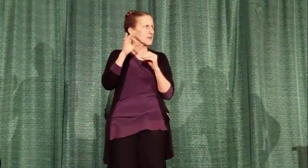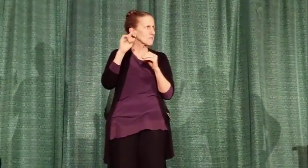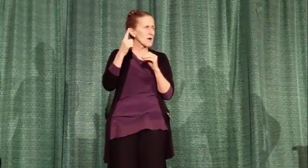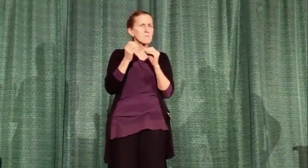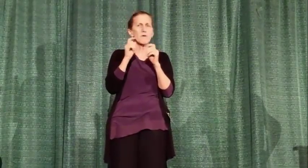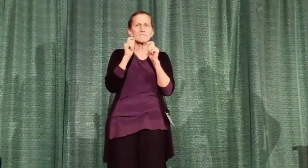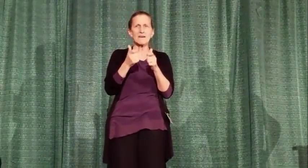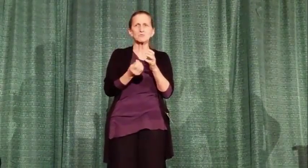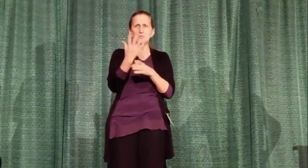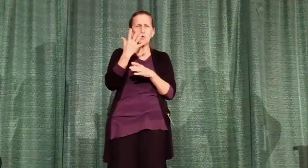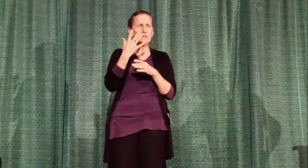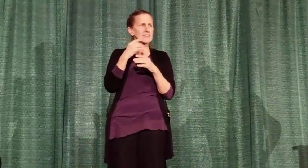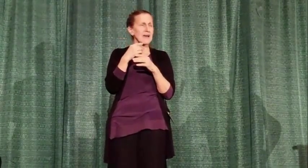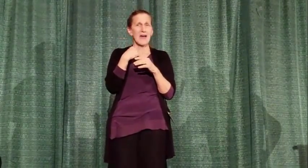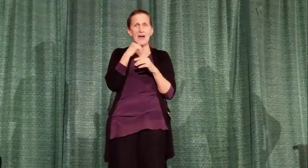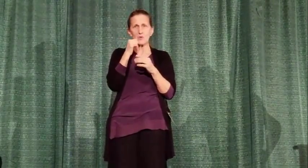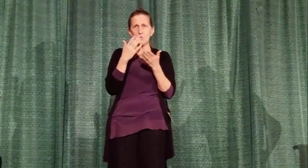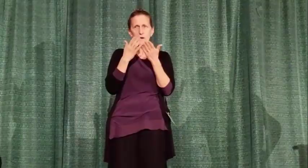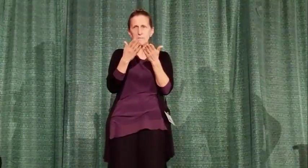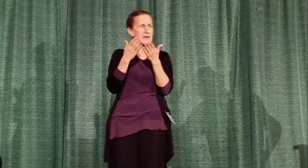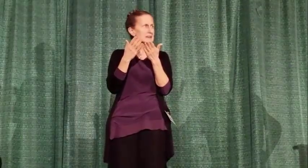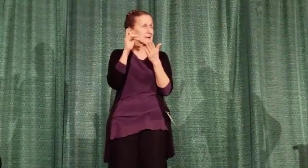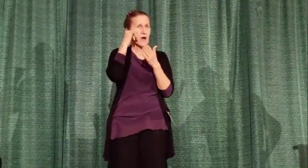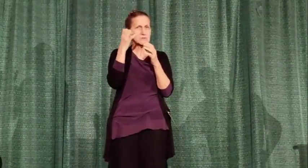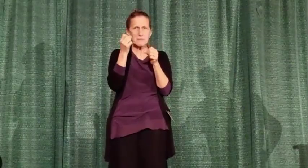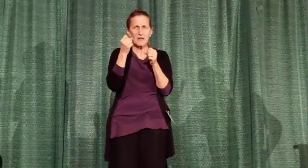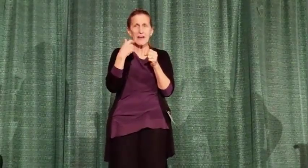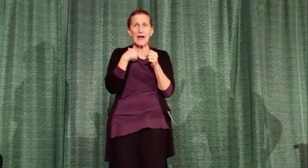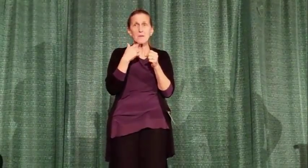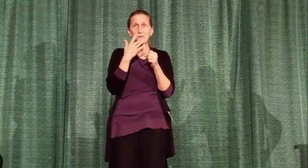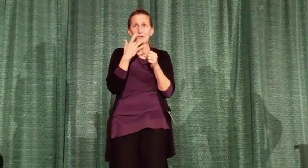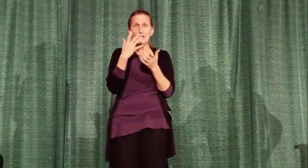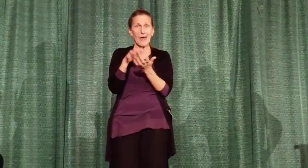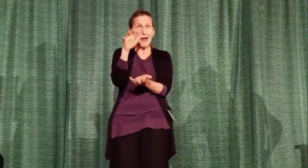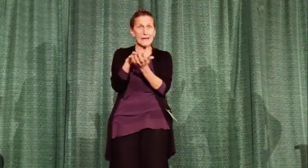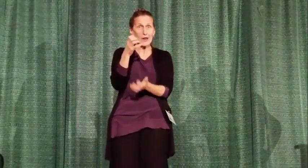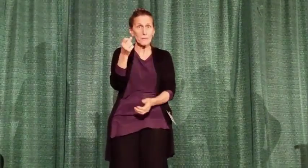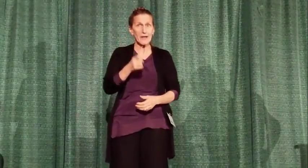young cow. I don't recommend cow's milk. I much prefer alligator milk.